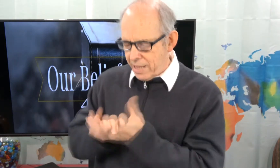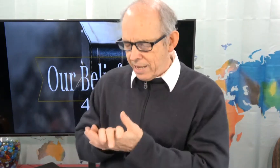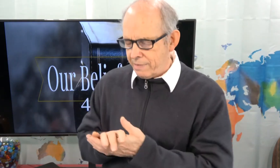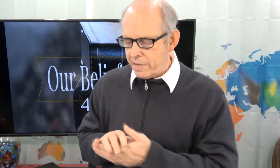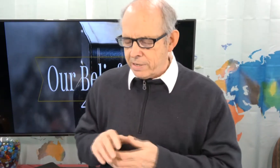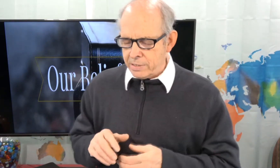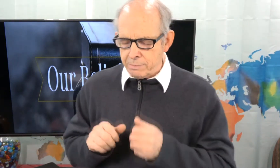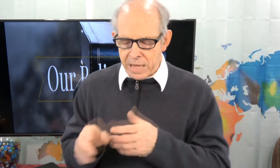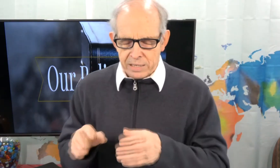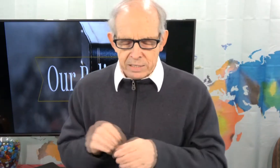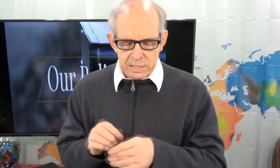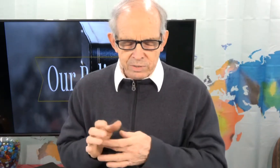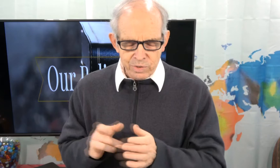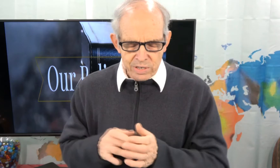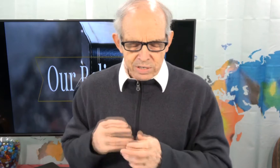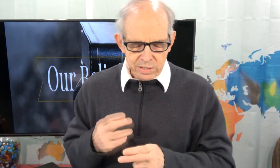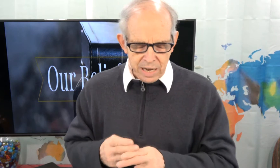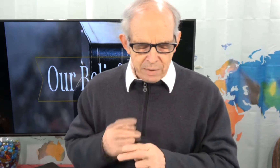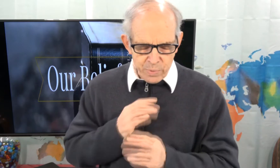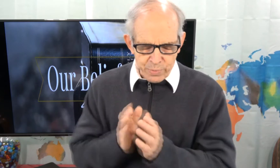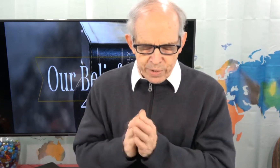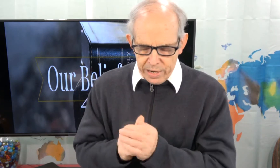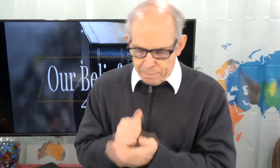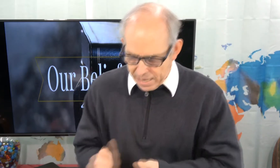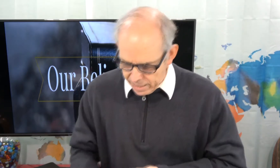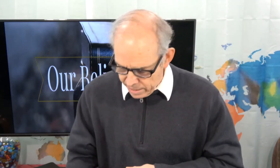believe. That in Jesus' name we pray, amen.